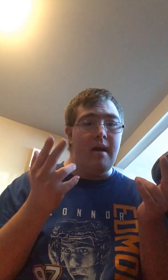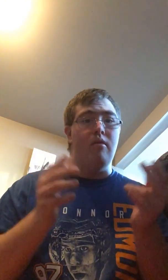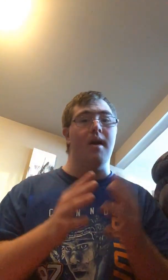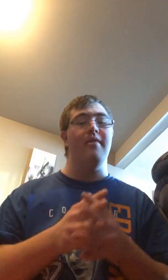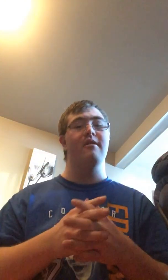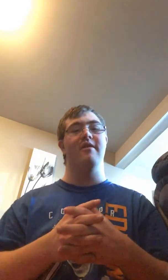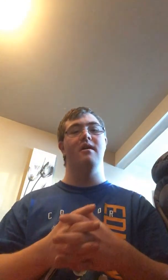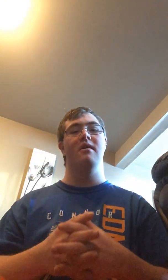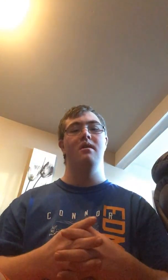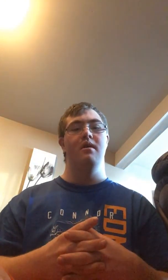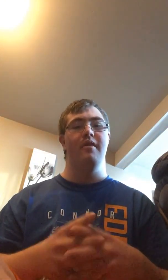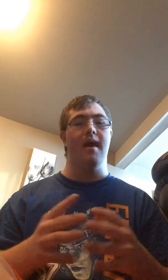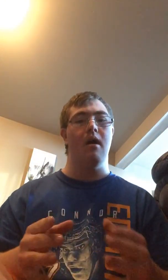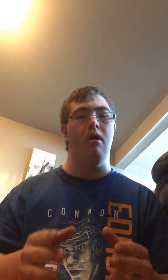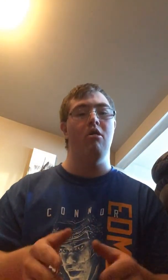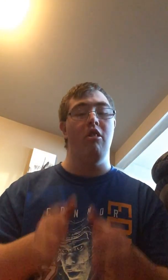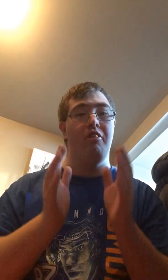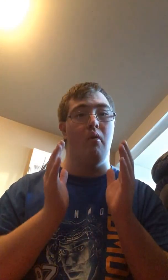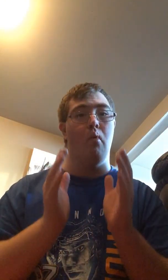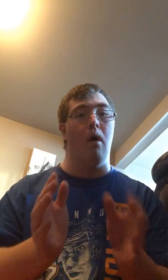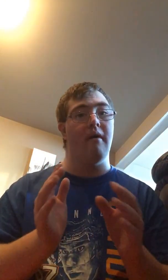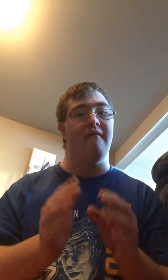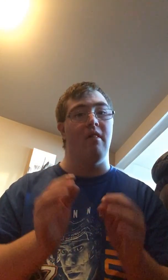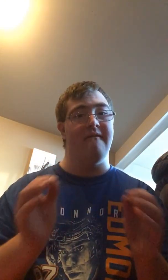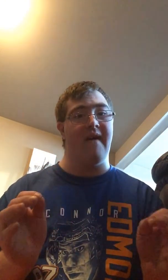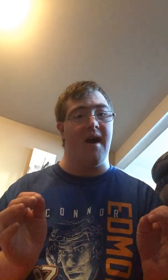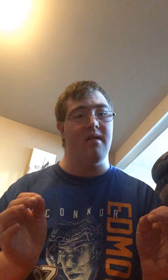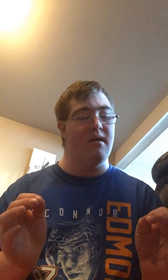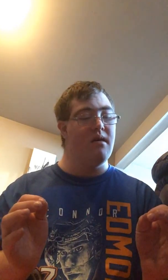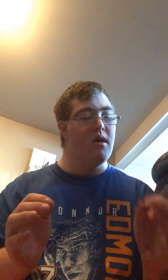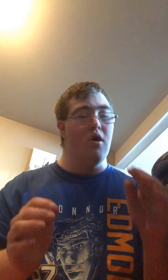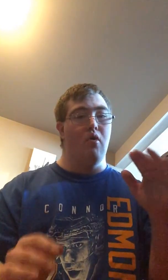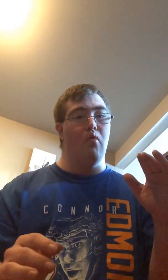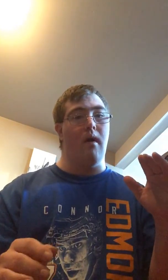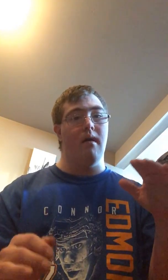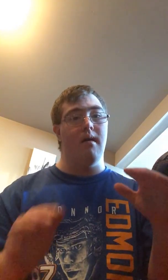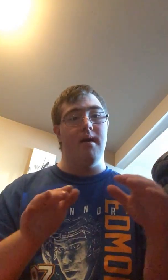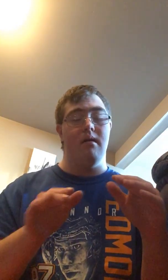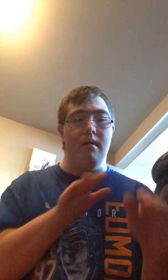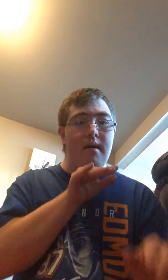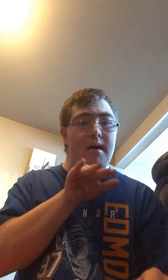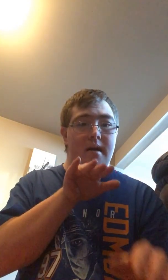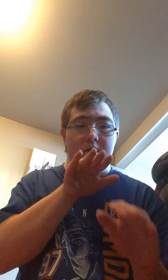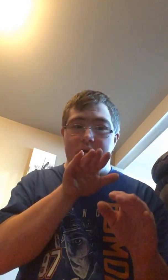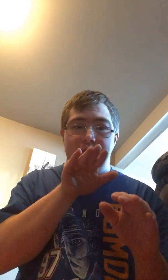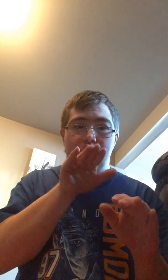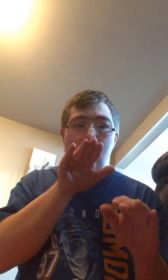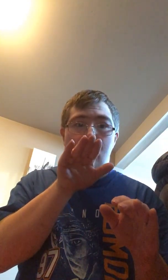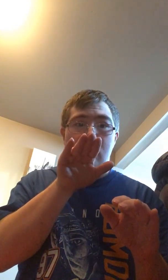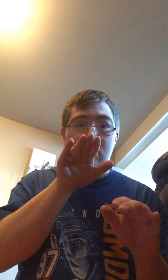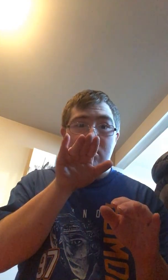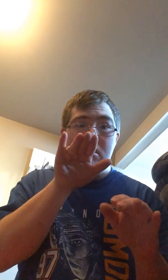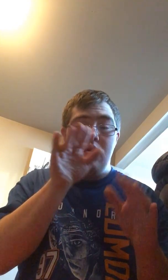thing that I call the waterfall effect, where it flows and it